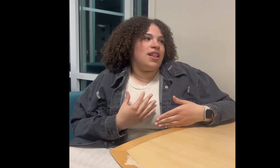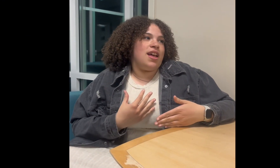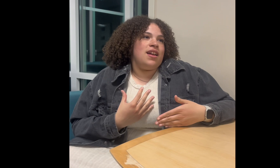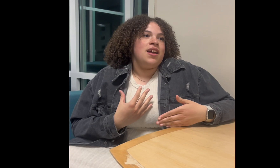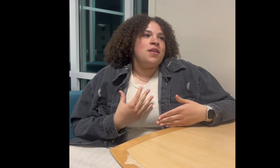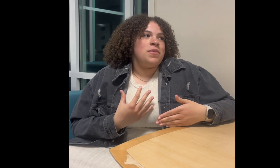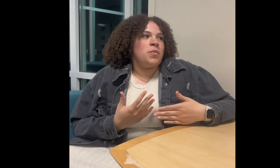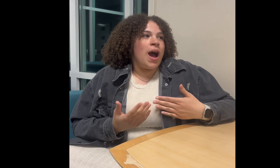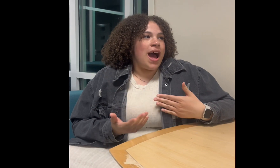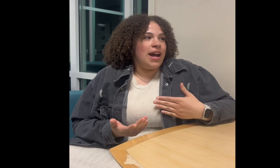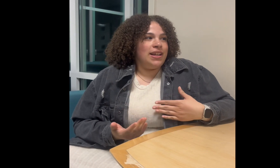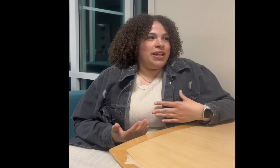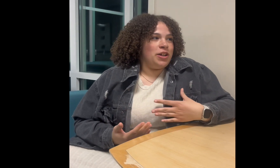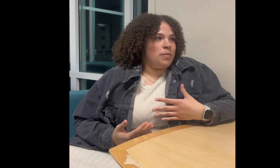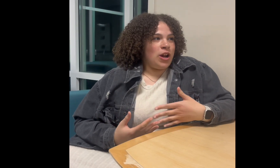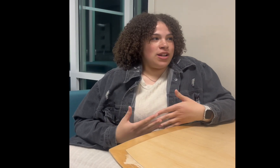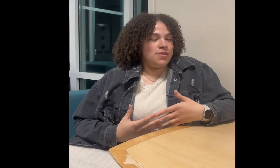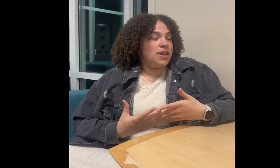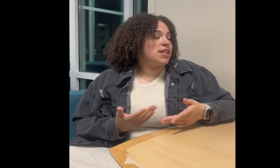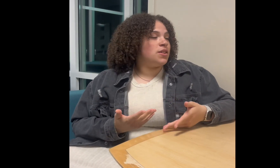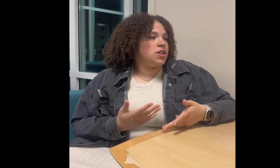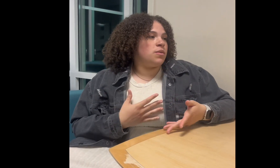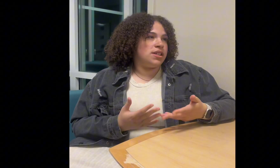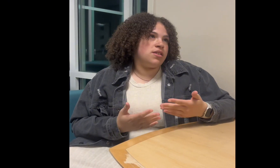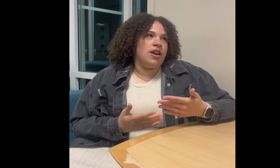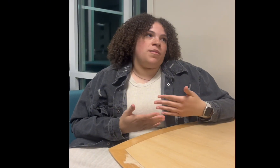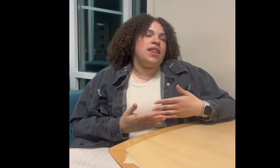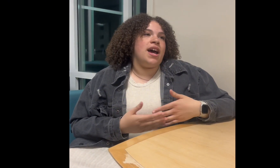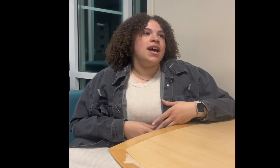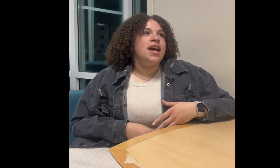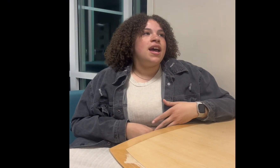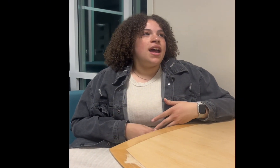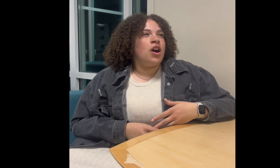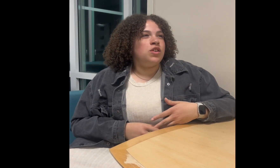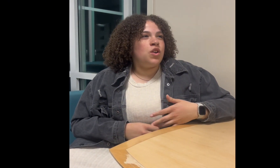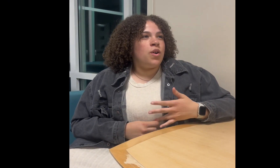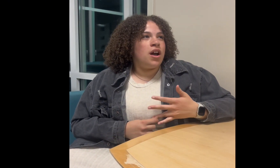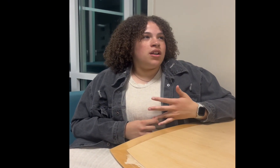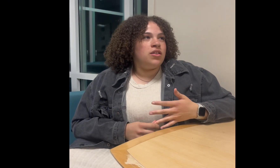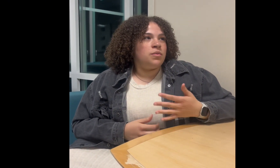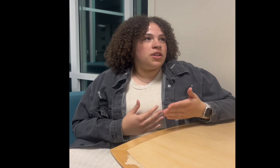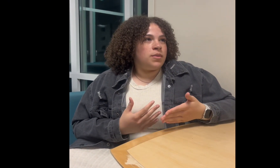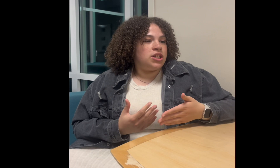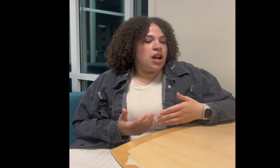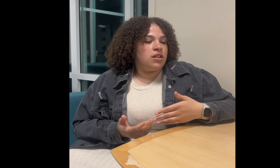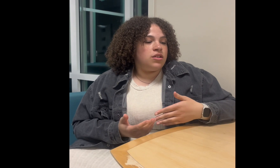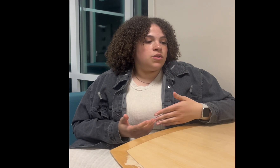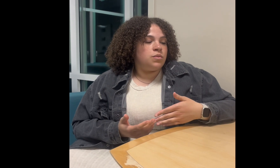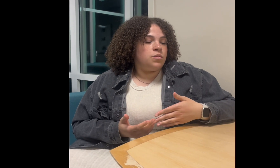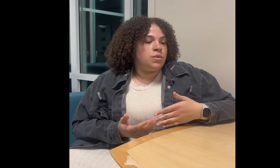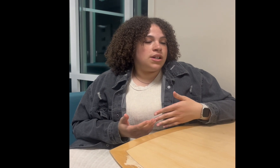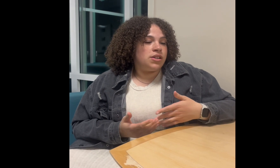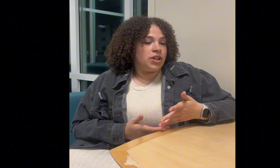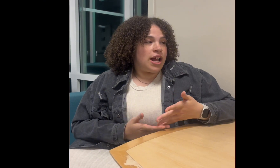that people had hearing parents because I just wasn't surrounded by that. And also another really big challenge was learning how to